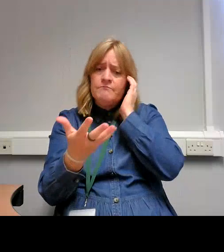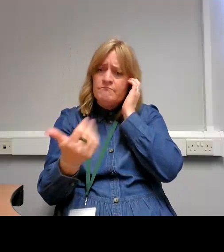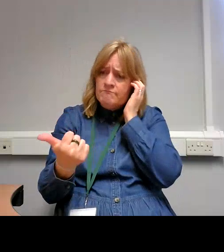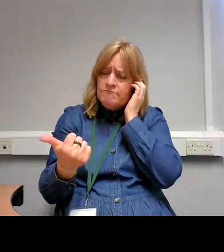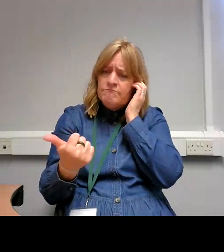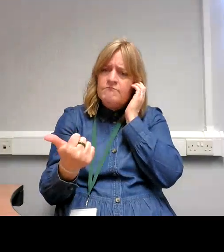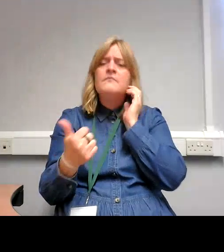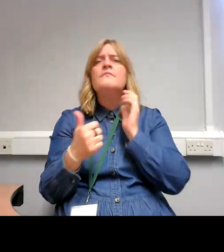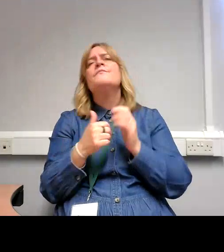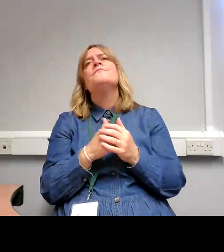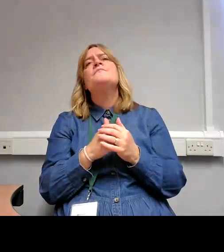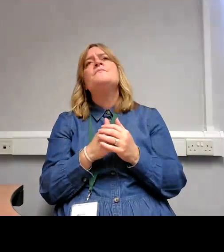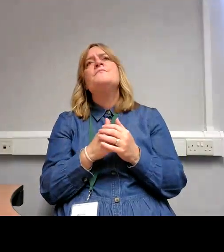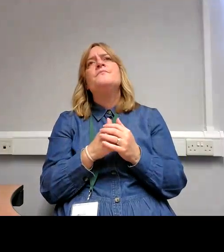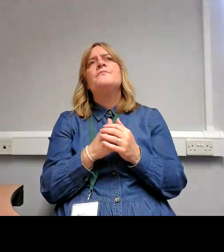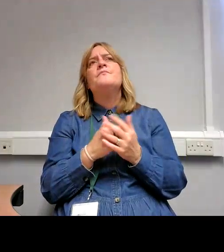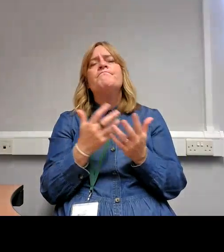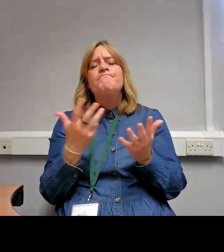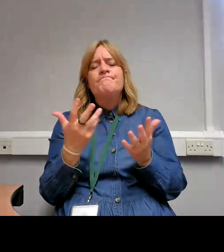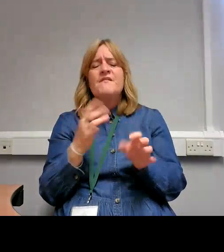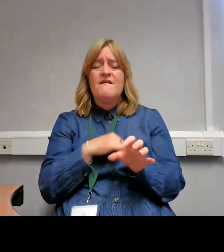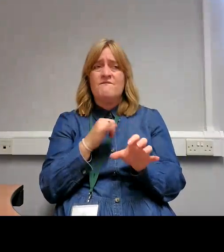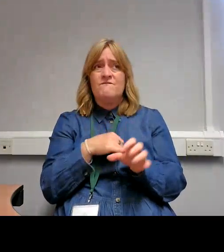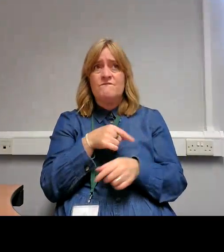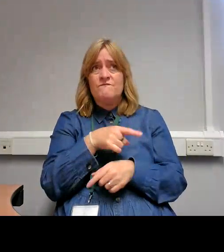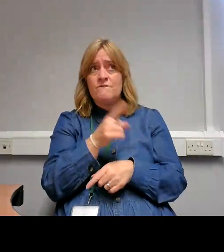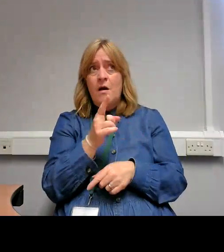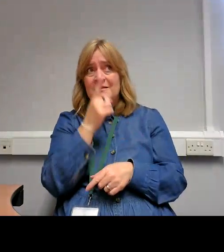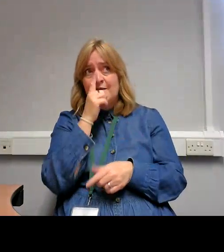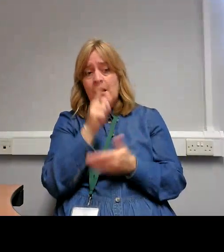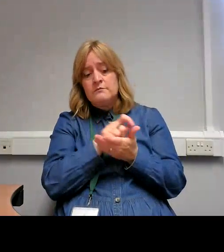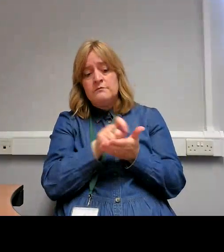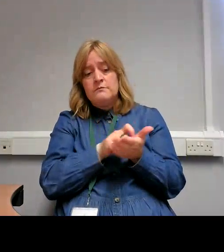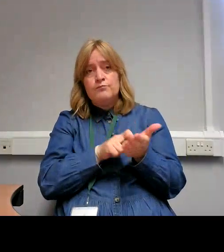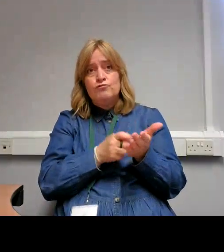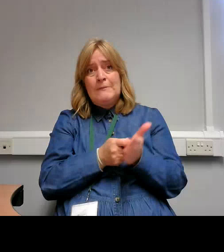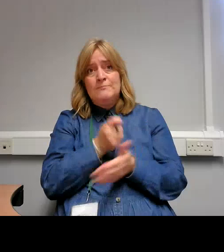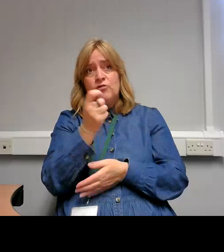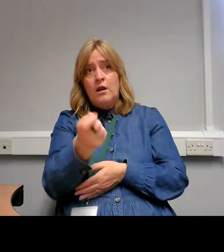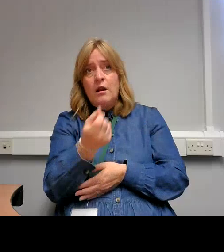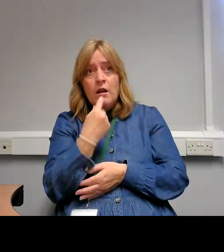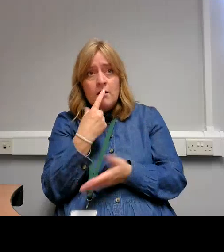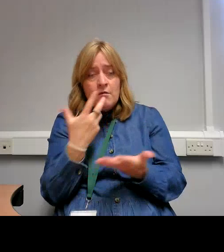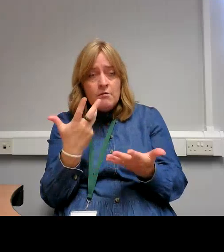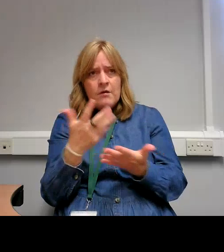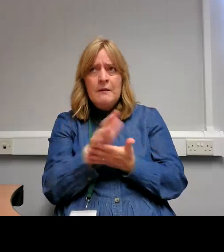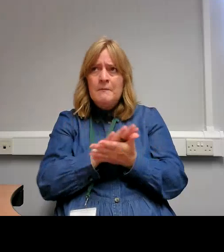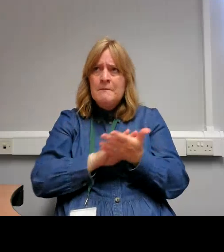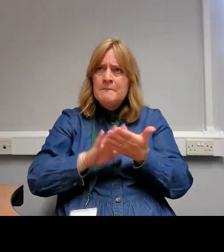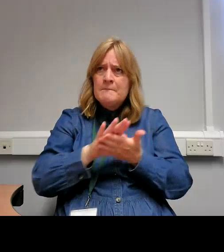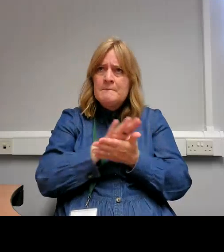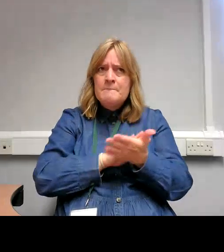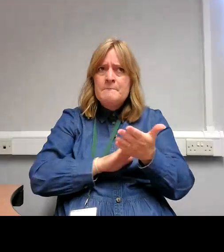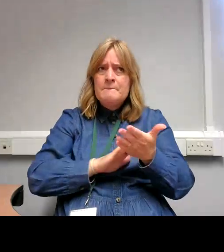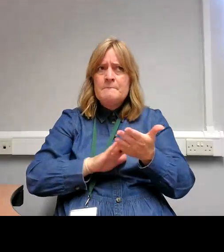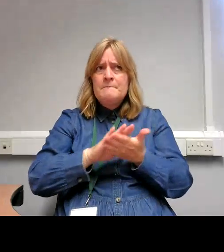The fact that pharmacists can sign prescriptions, does that mean that they'll